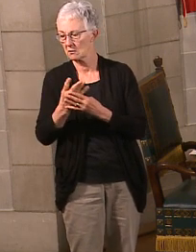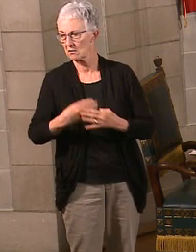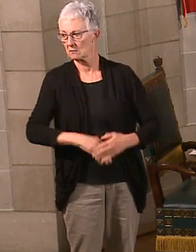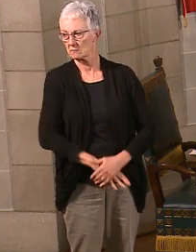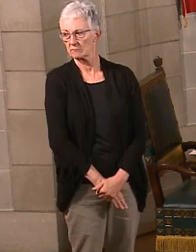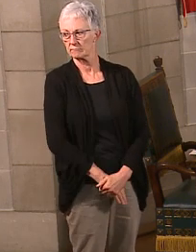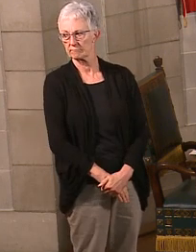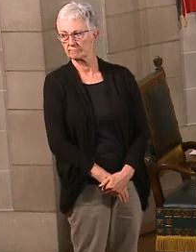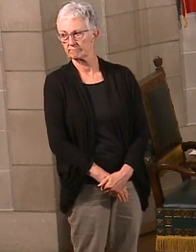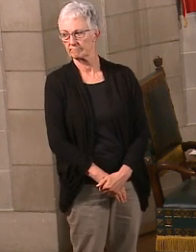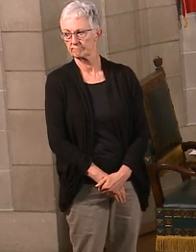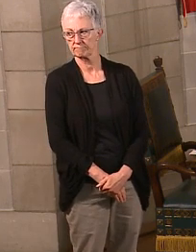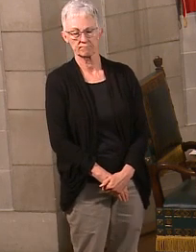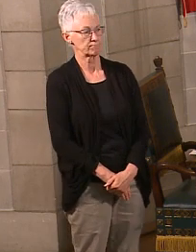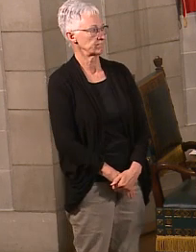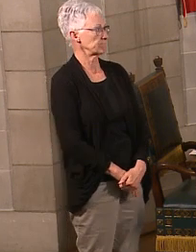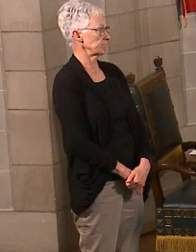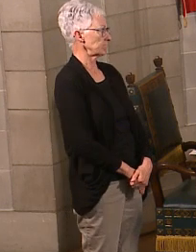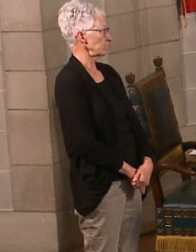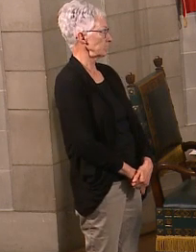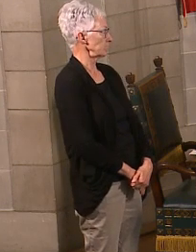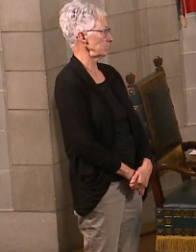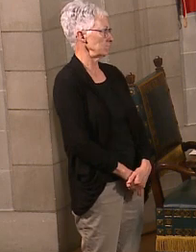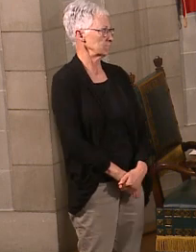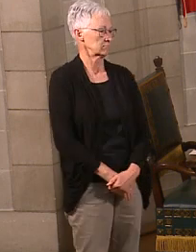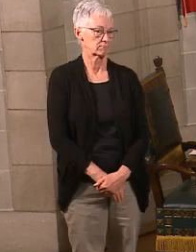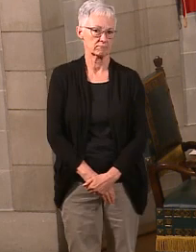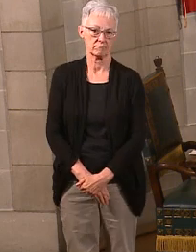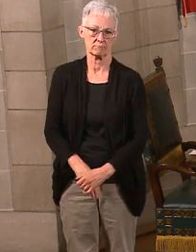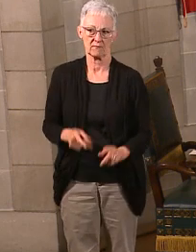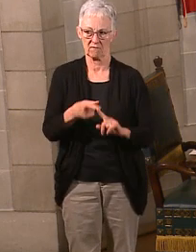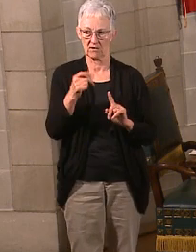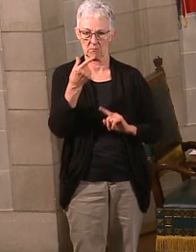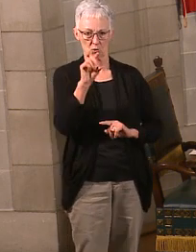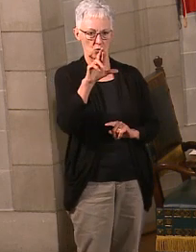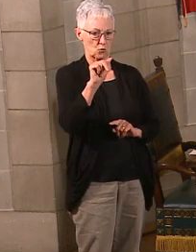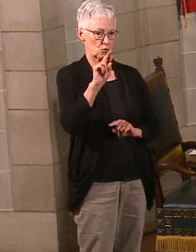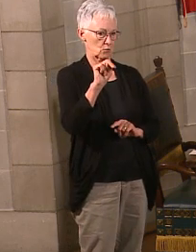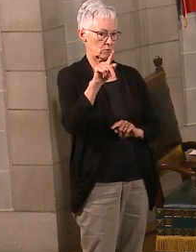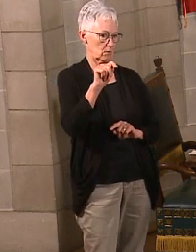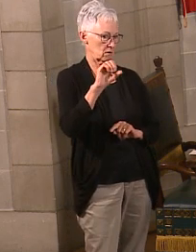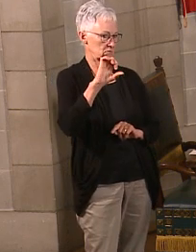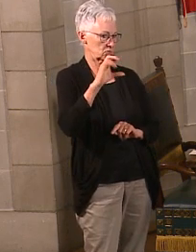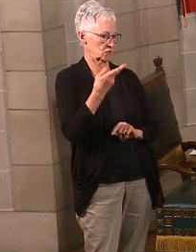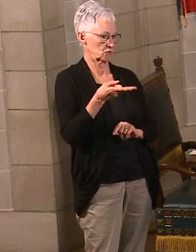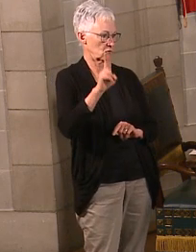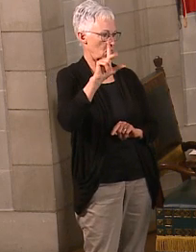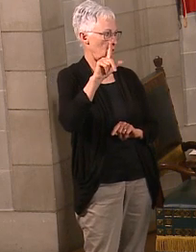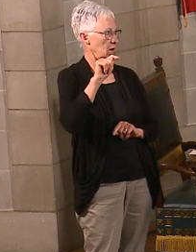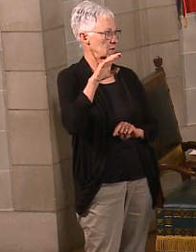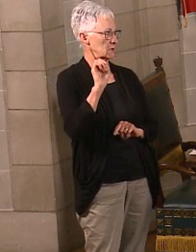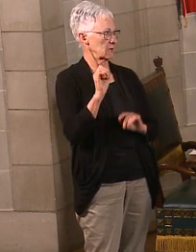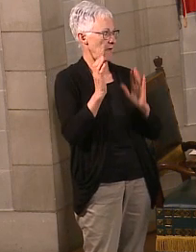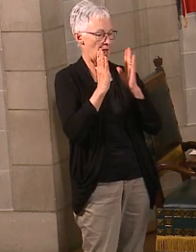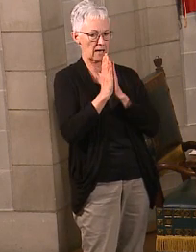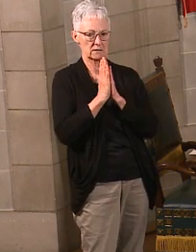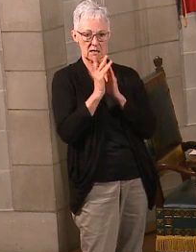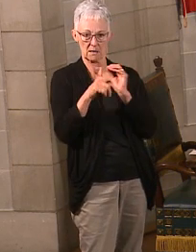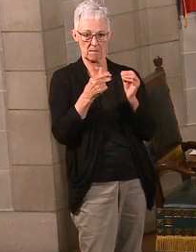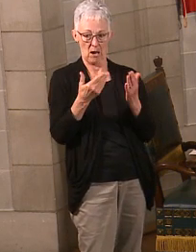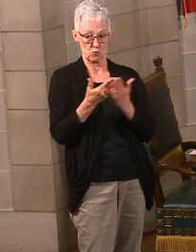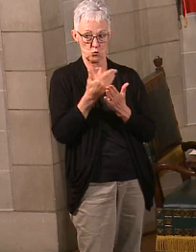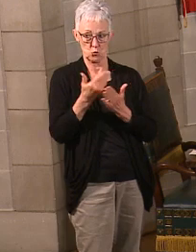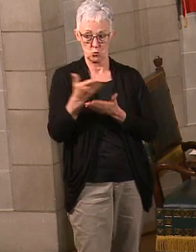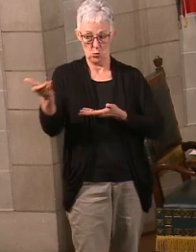new staff hires are trained? From Grant Schulte, asking about new hire staff training. That's a great question.